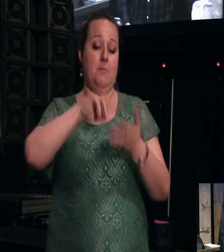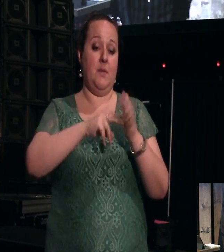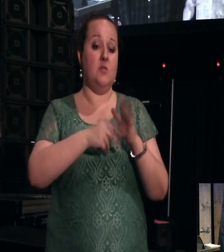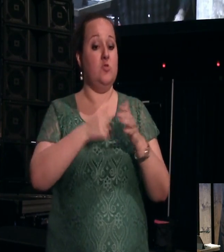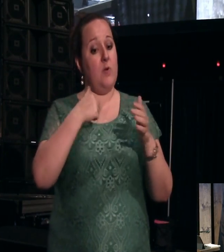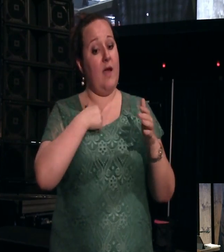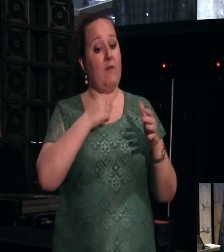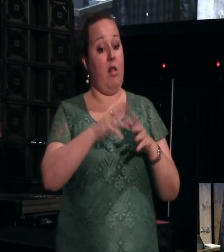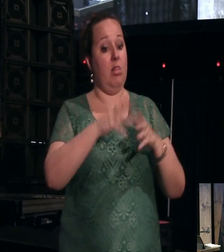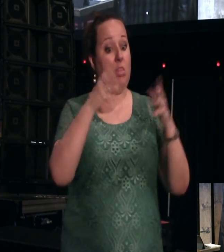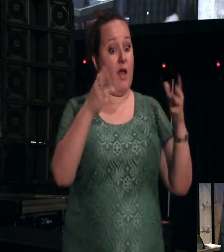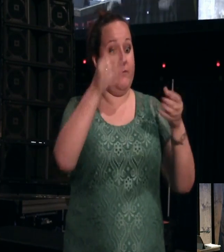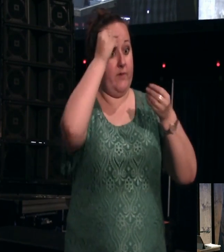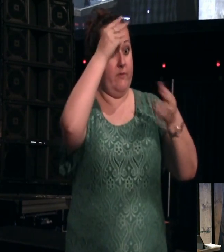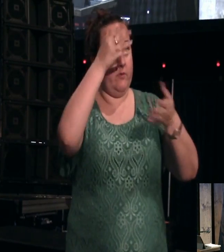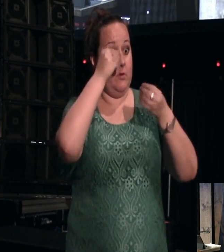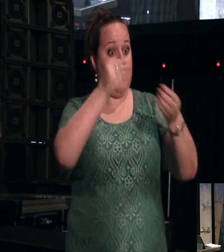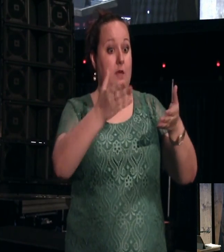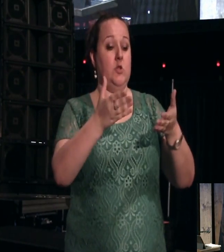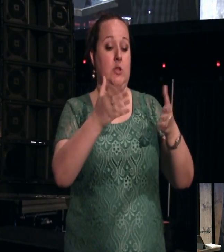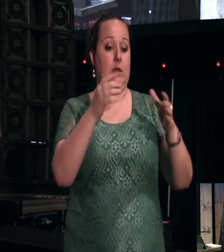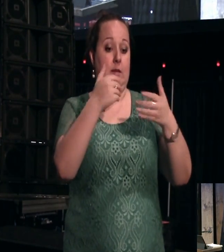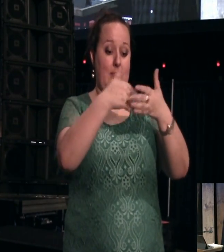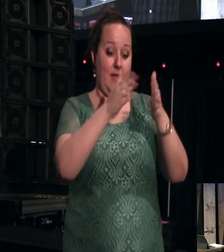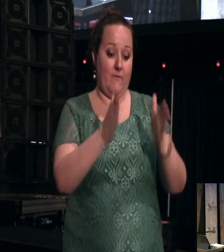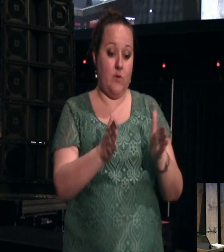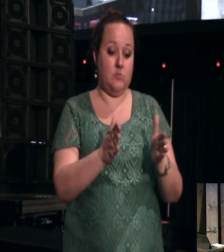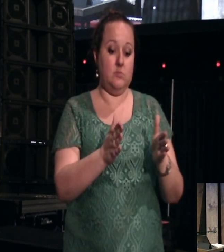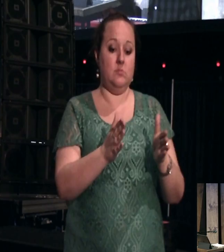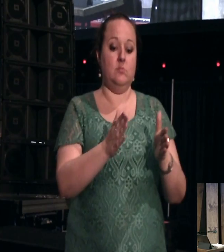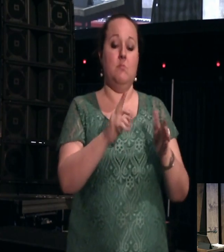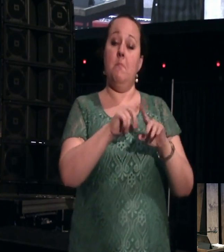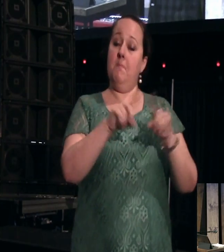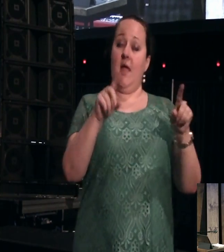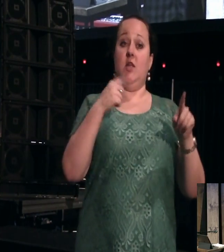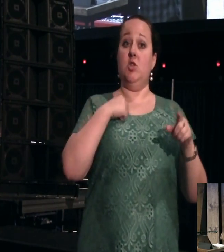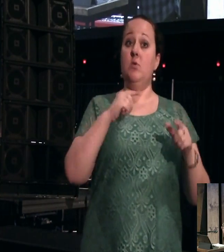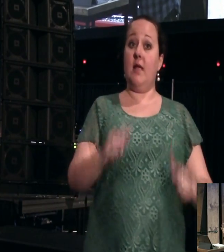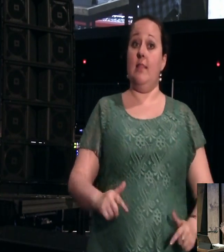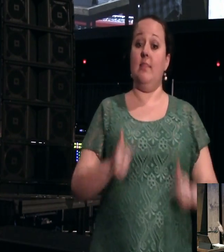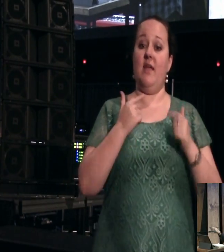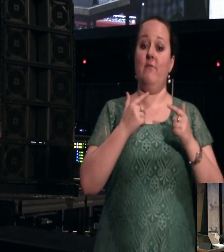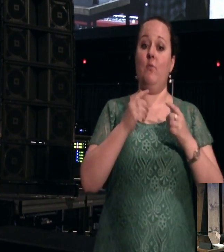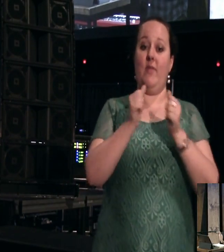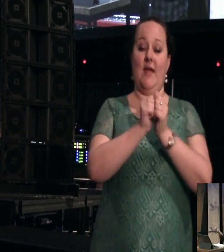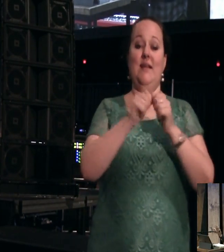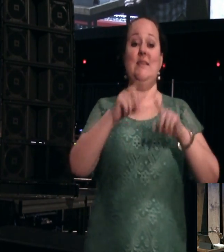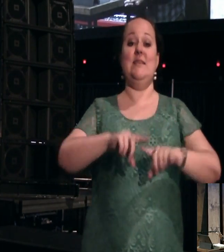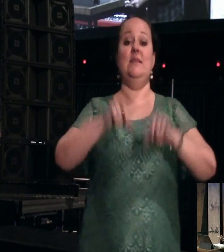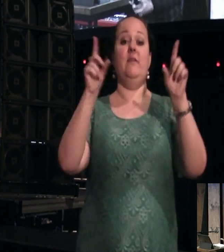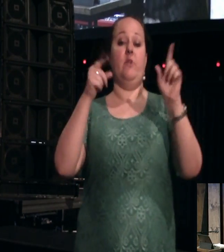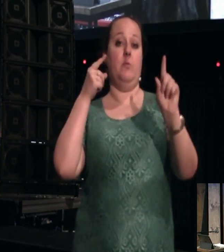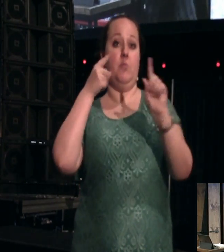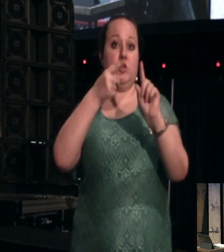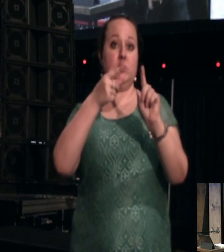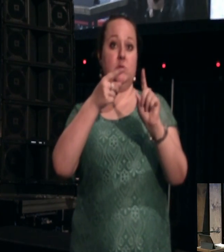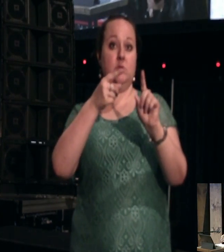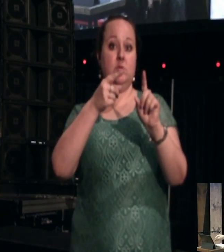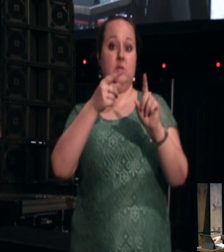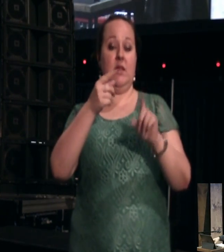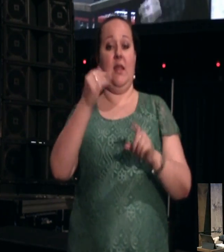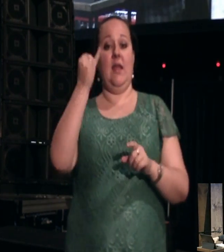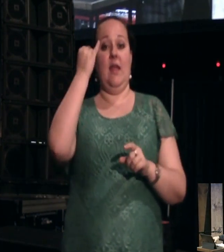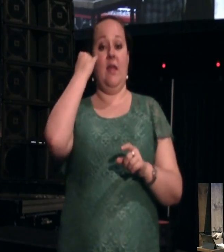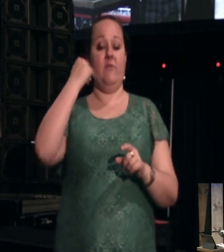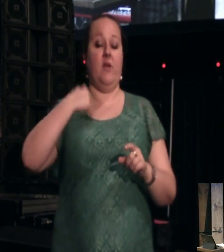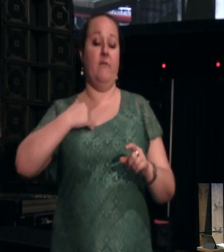the iPhone exists to put the world at your fingertips, but you can live as if the iPhone exists for a different purpose. Like, you can take